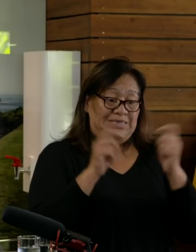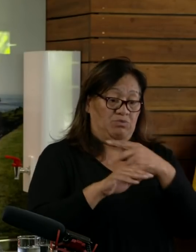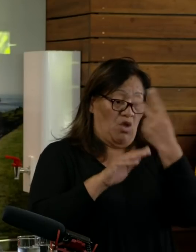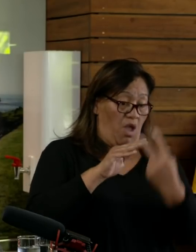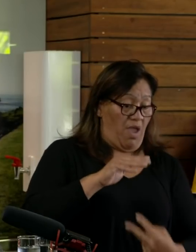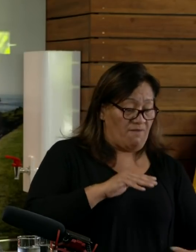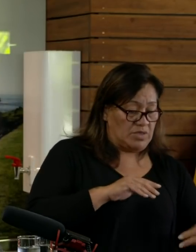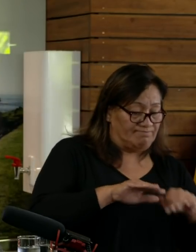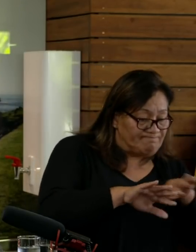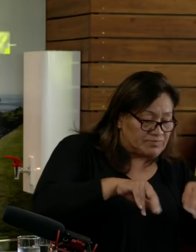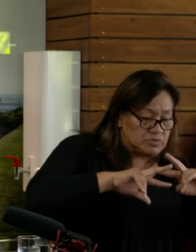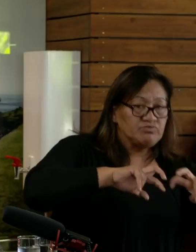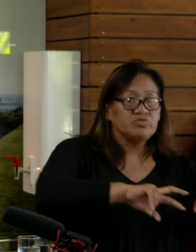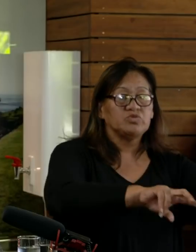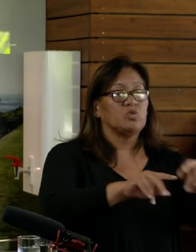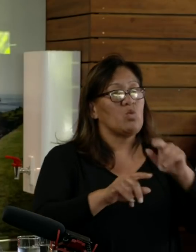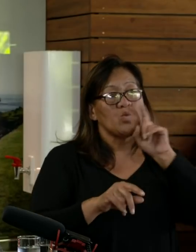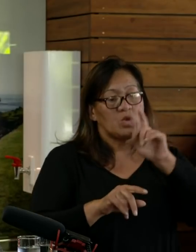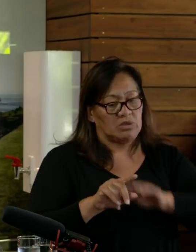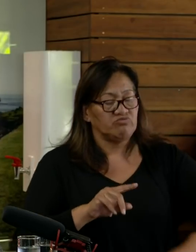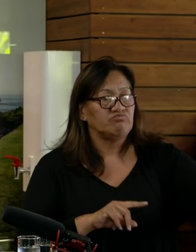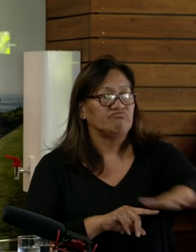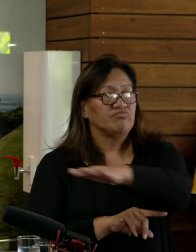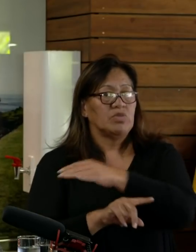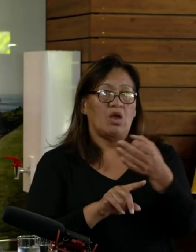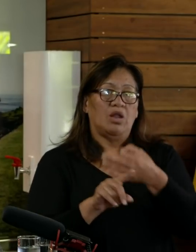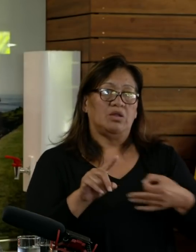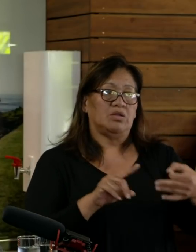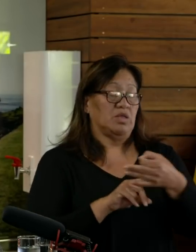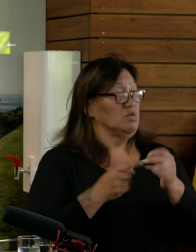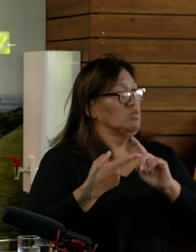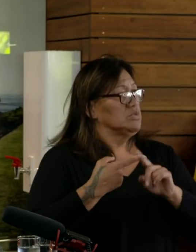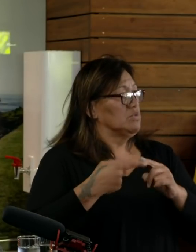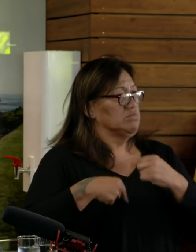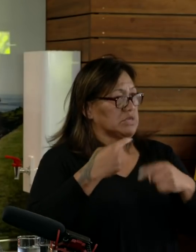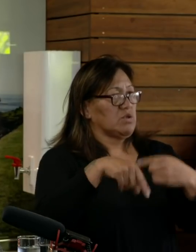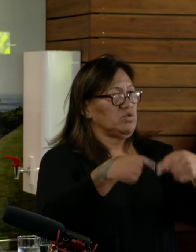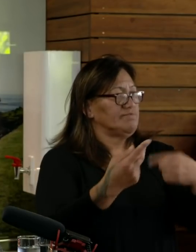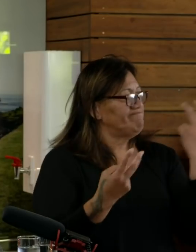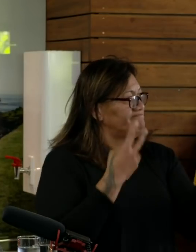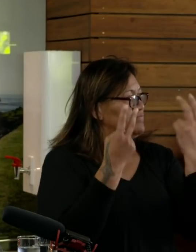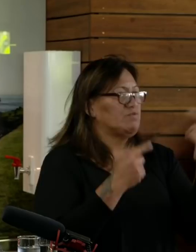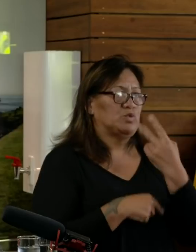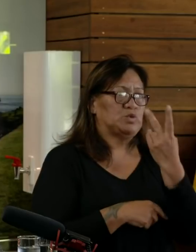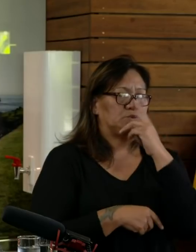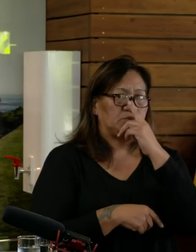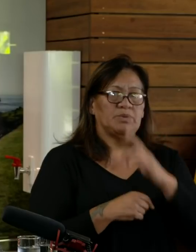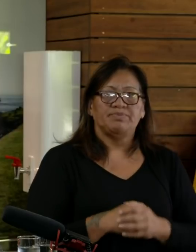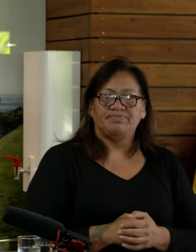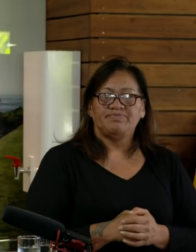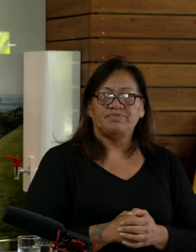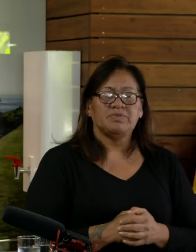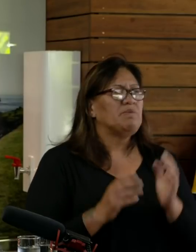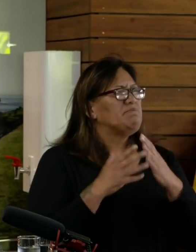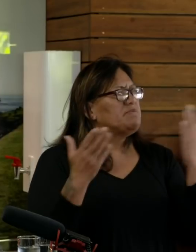the surrounding waters. We will continue to search for these 2 people. I want to thank everyone